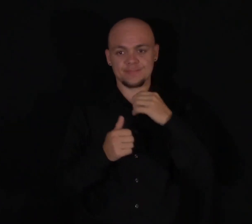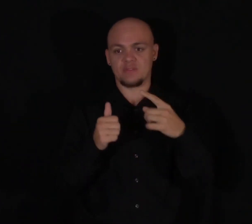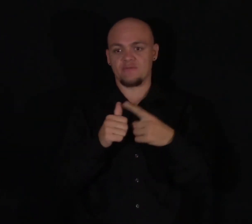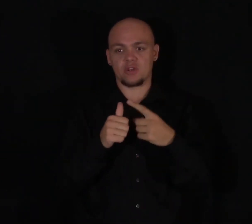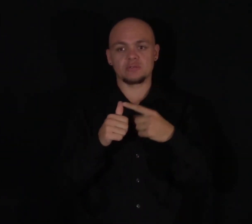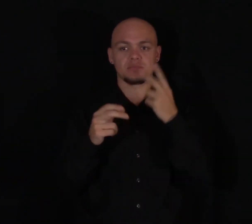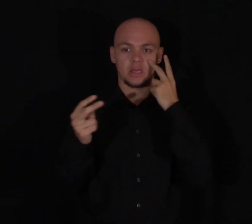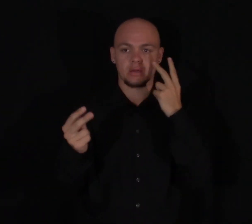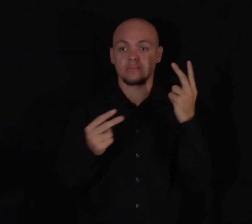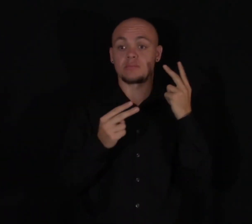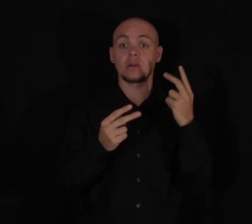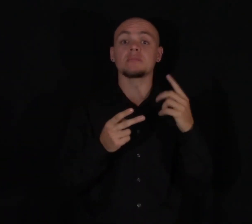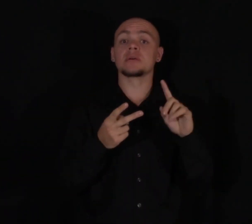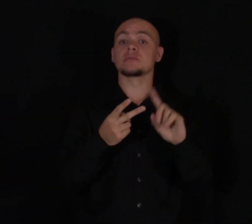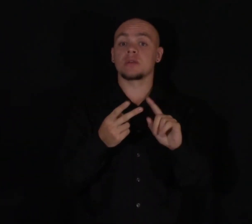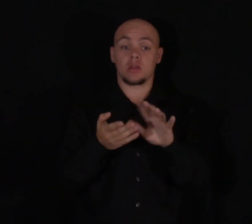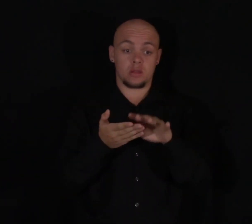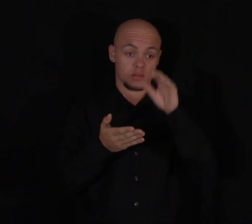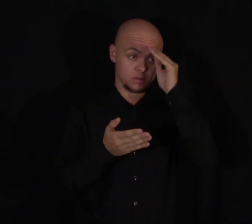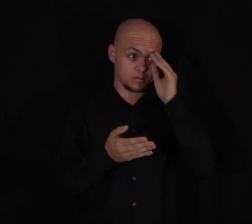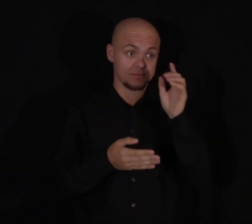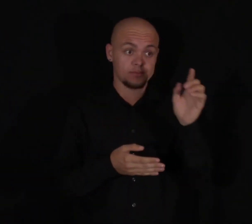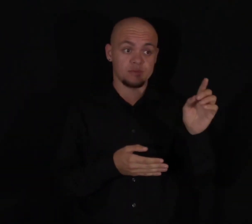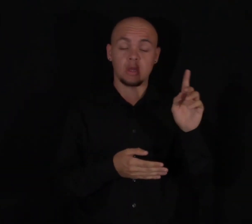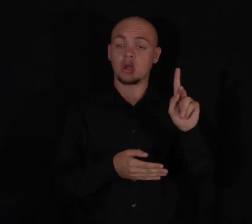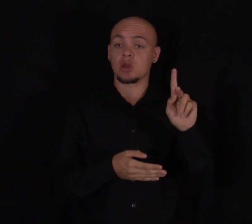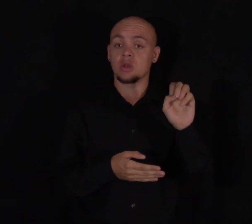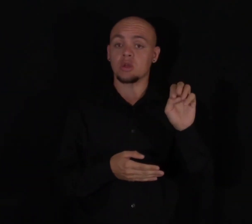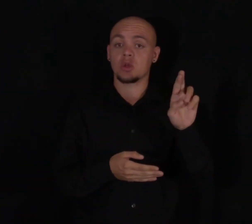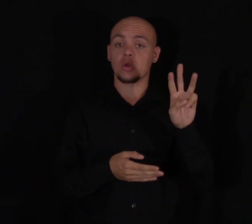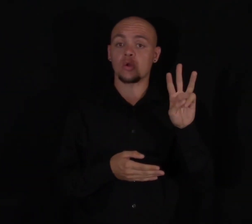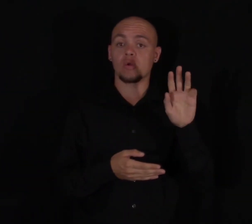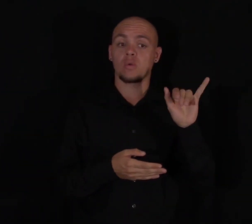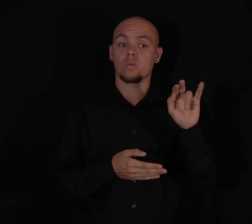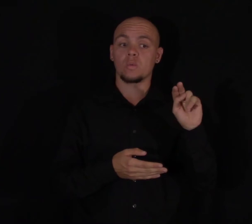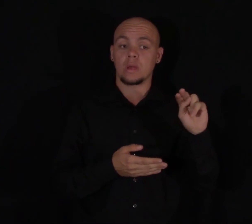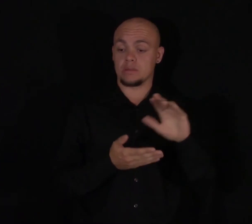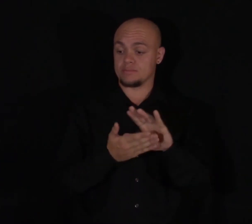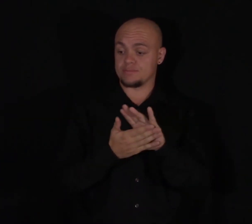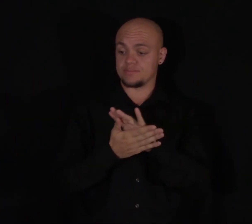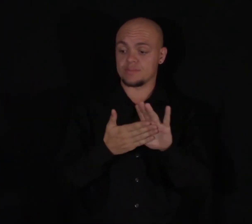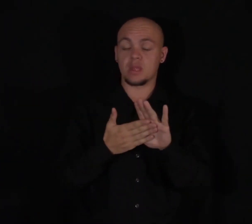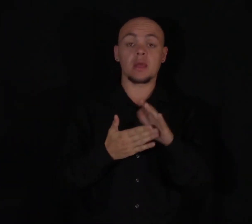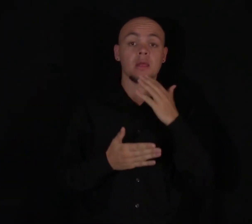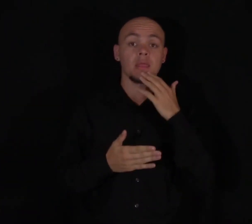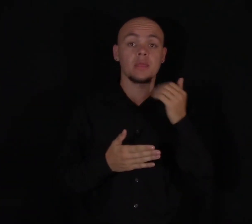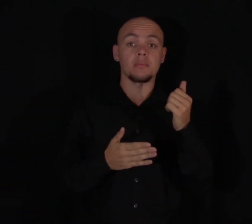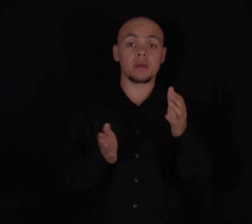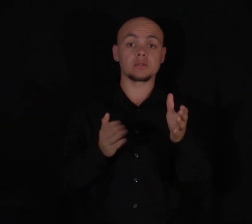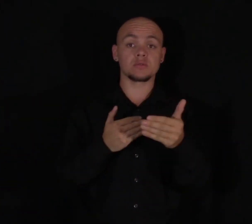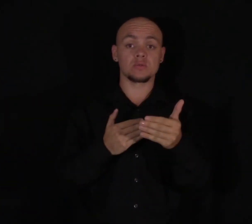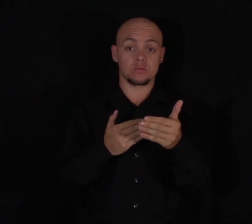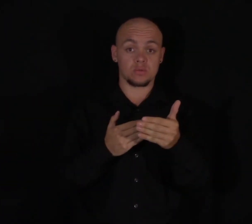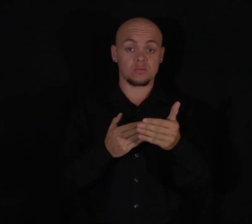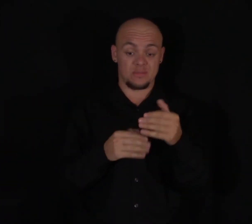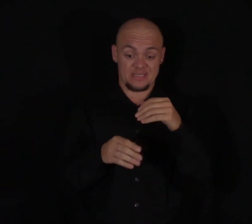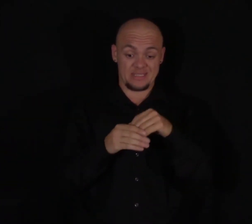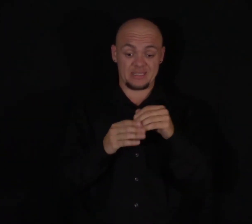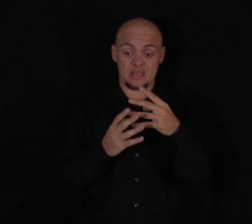learned that Mr. Kirwan had shown me extreme kindness. He had caused the best room in the prison to be prepared for me. Wretched indeed was